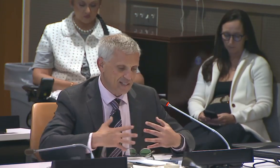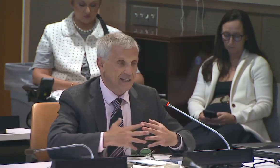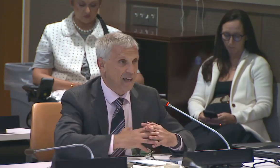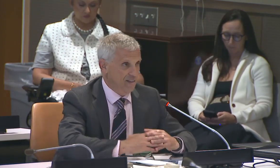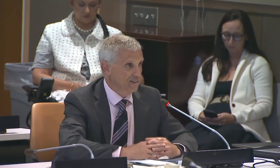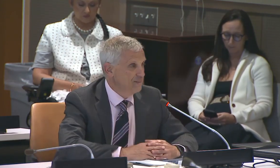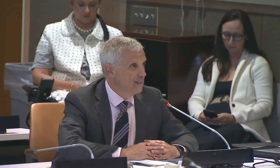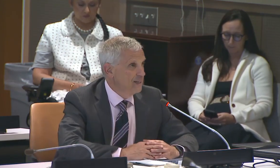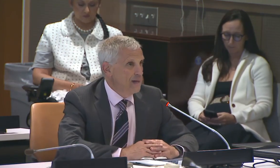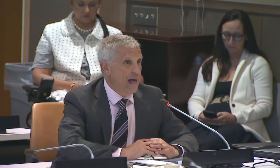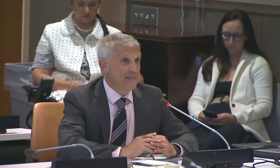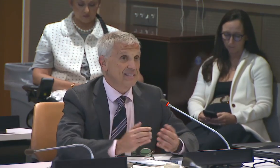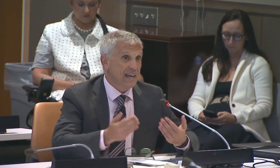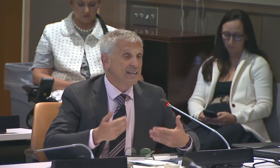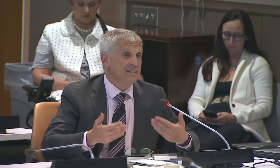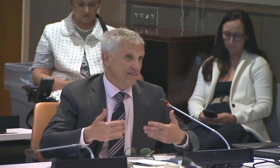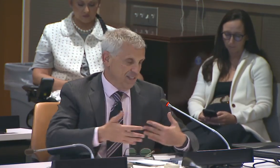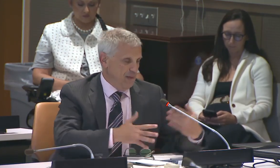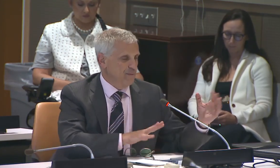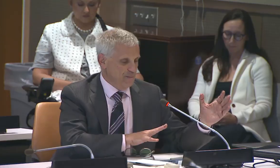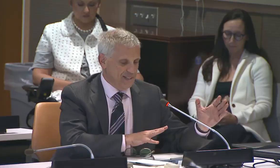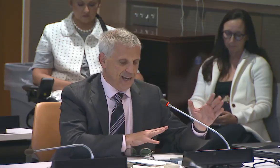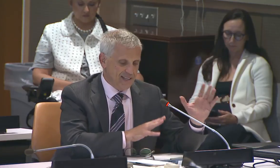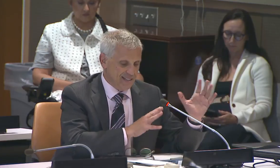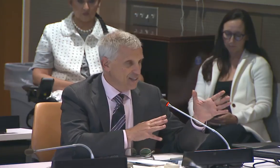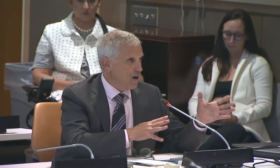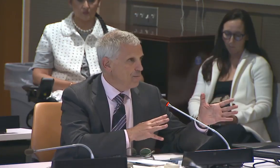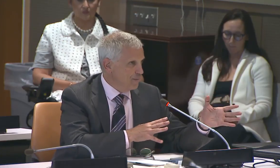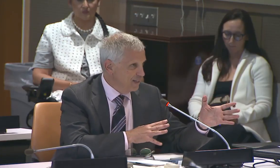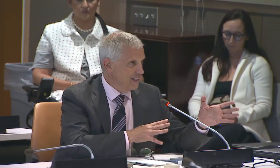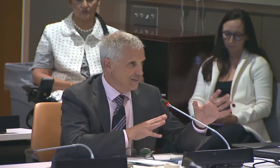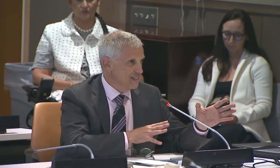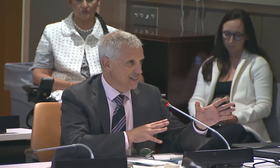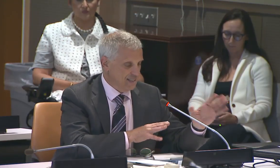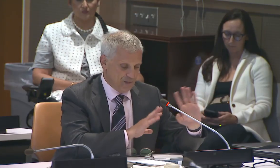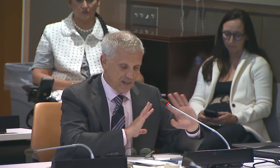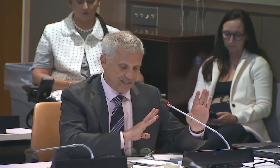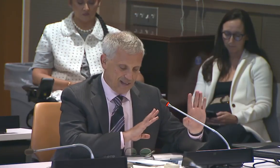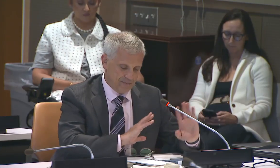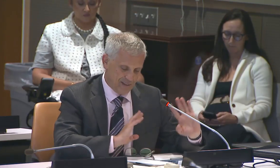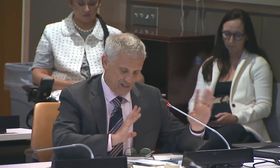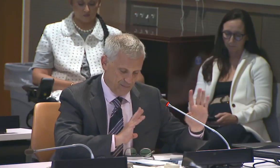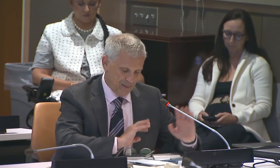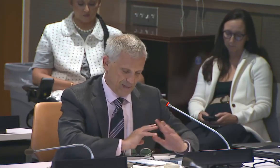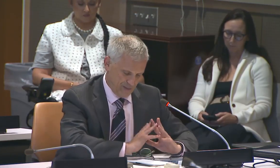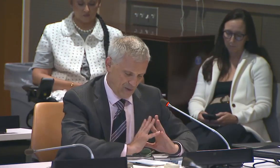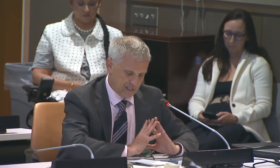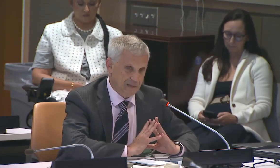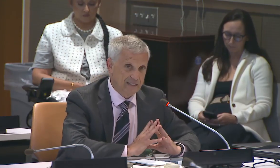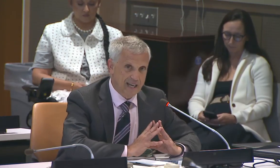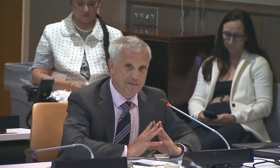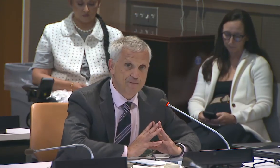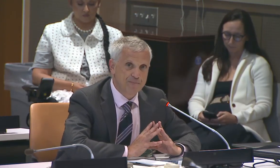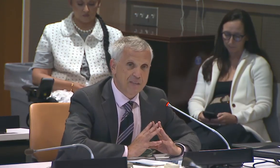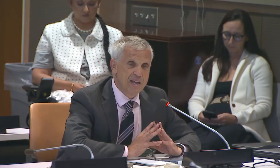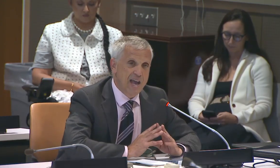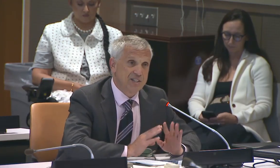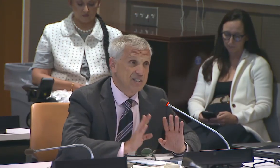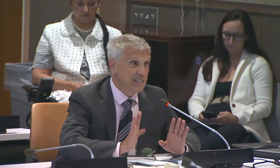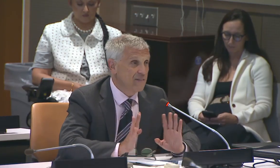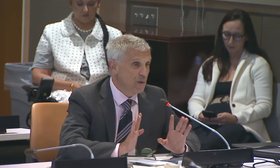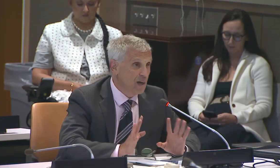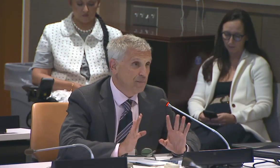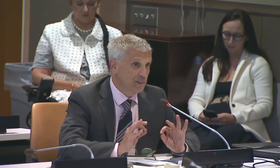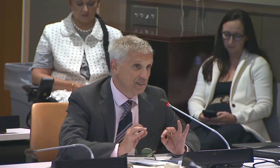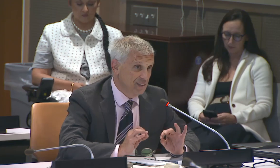them together. And the second is, as people have been saying, is interoperability of these systems. So I'll stop there because people have talked about that. And